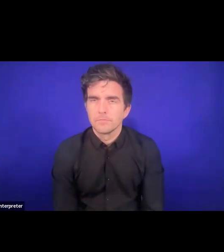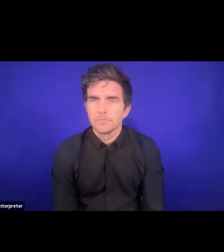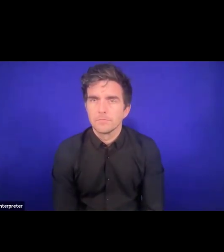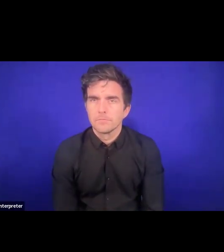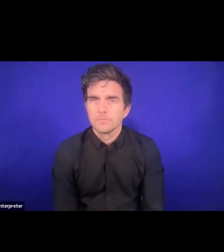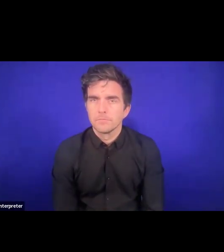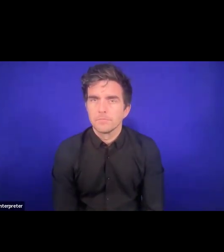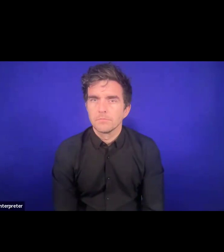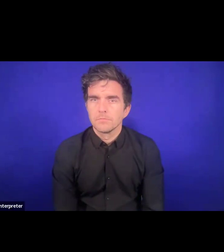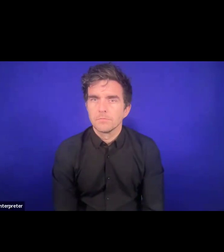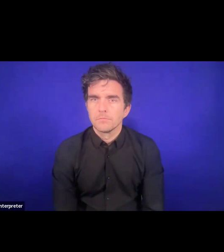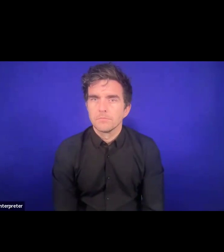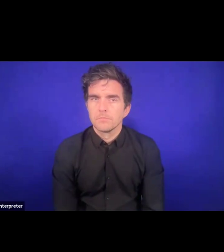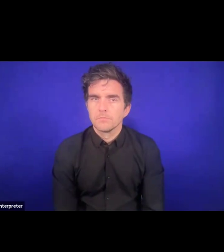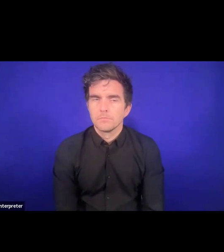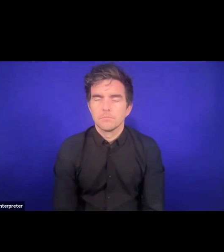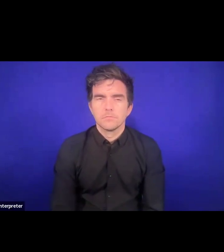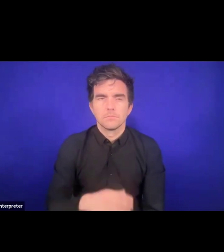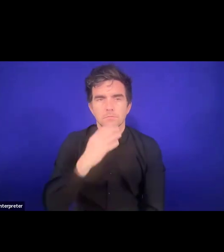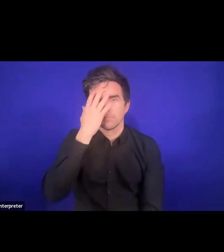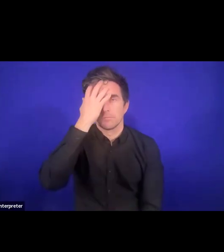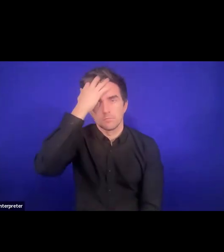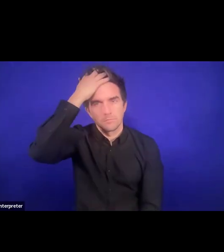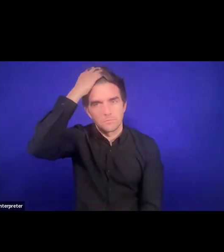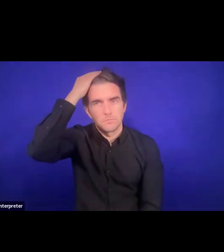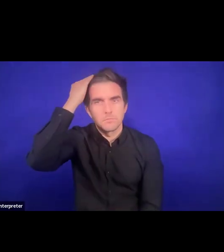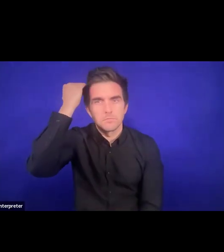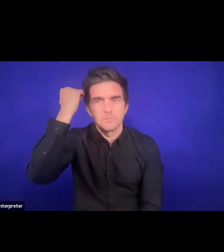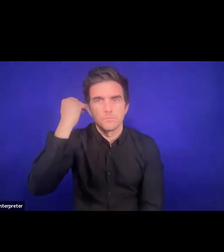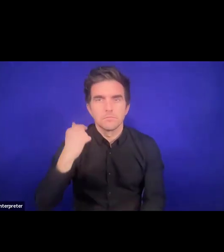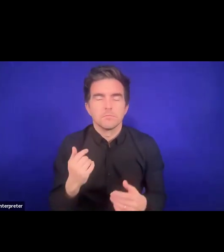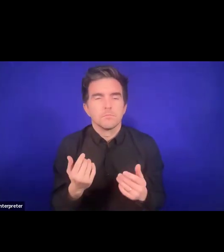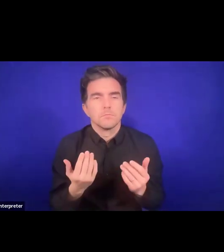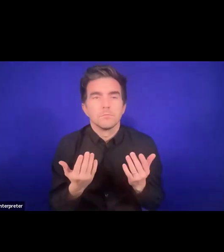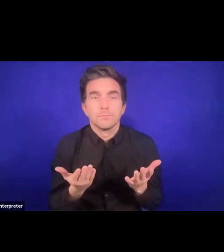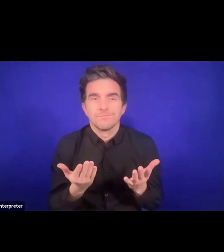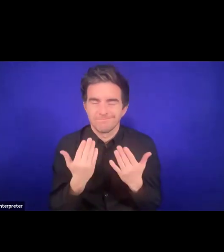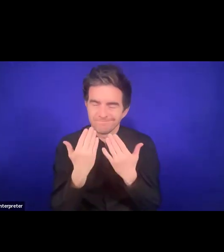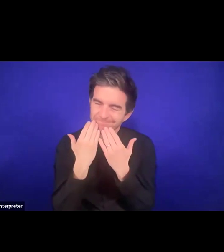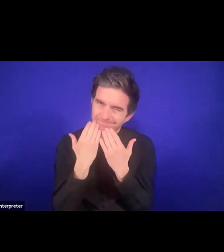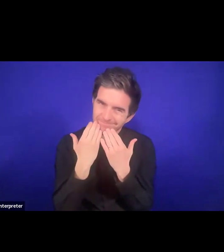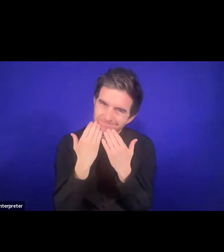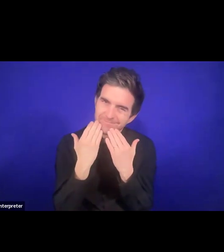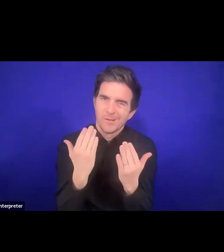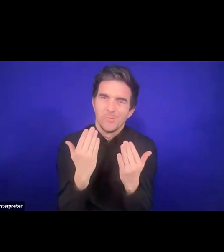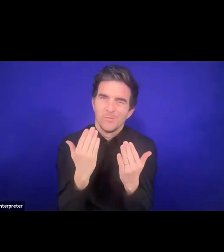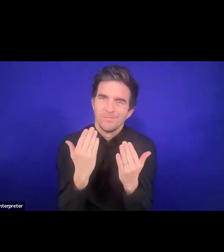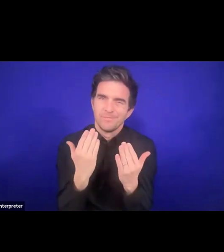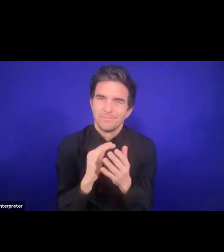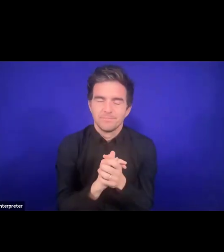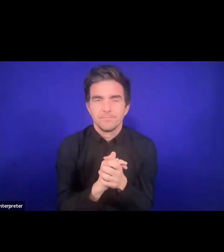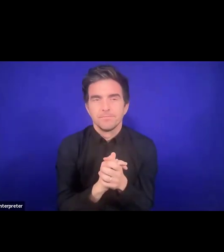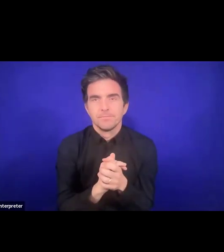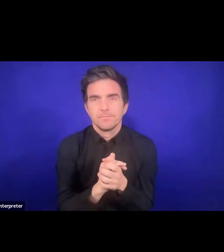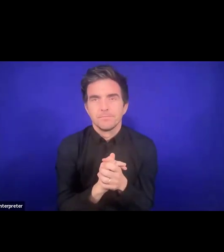Disaster Reduction Advisor for Save the Children based in Mozambique. And I also provide support to the